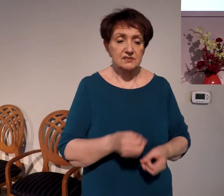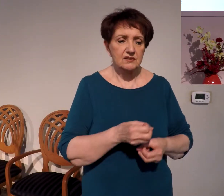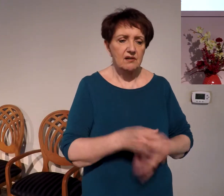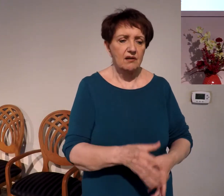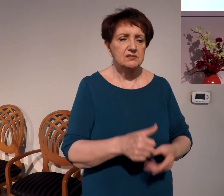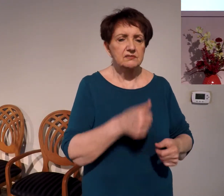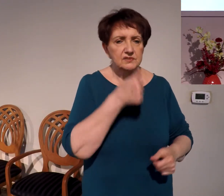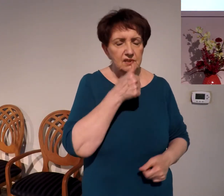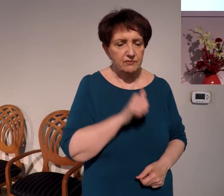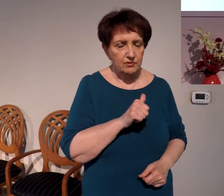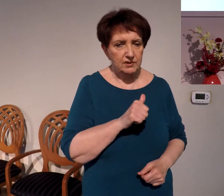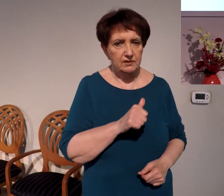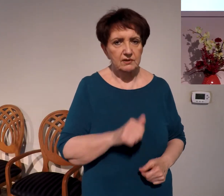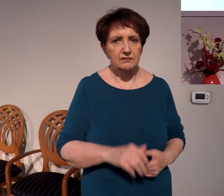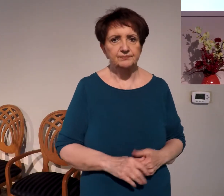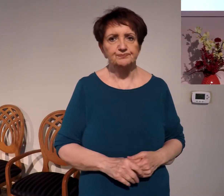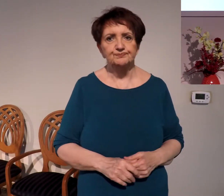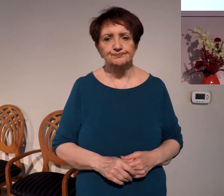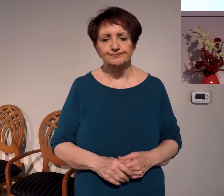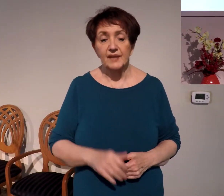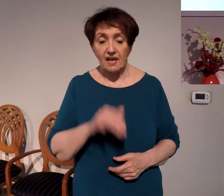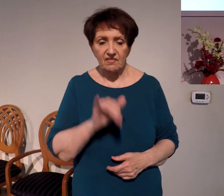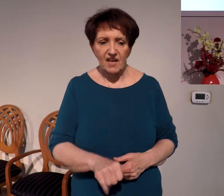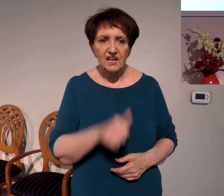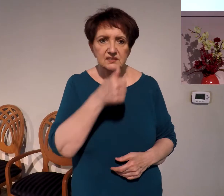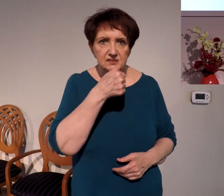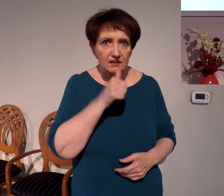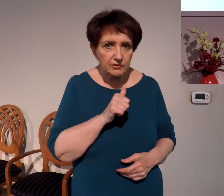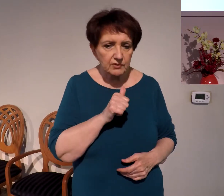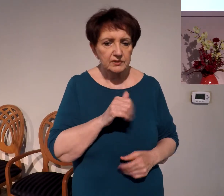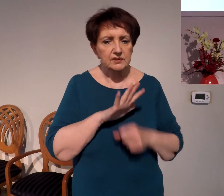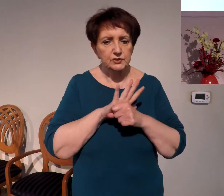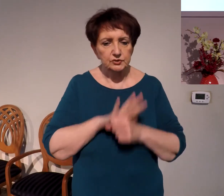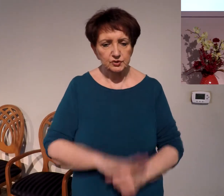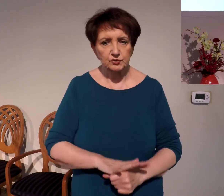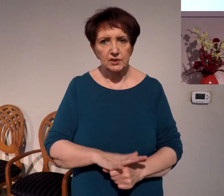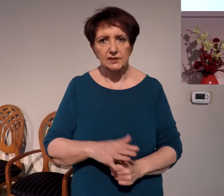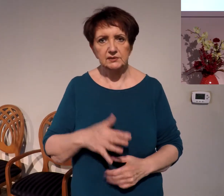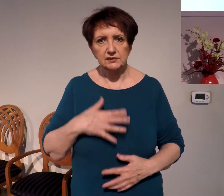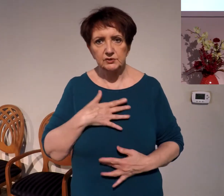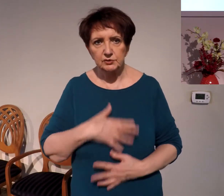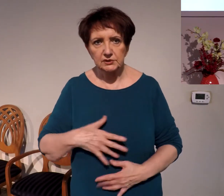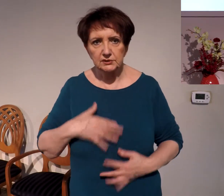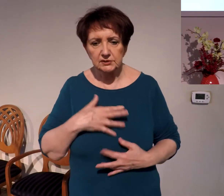suffering. And that suffering is our anxiety and our stress. We need it